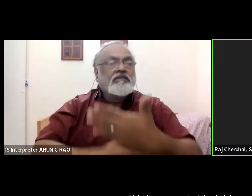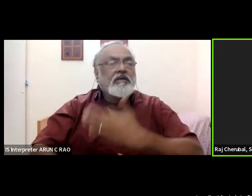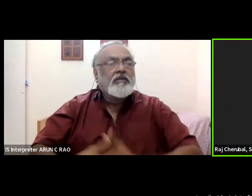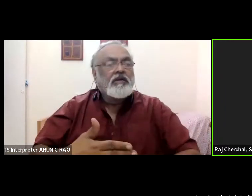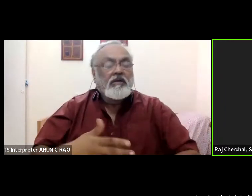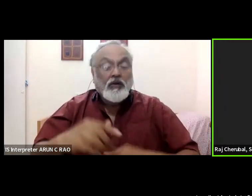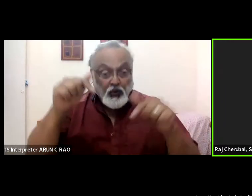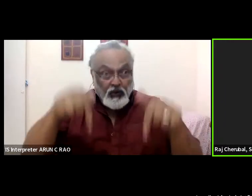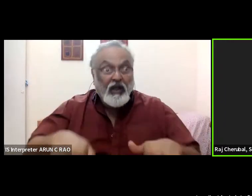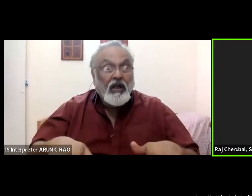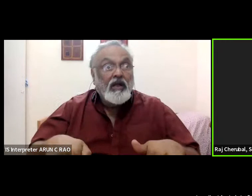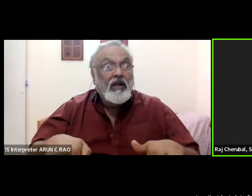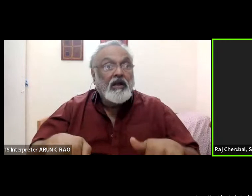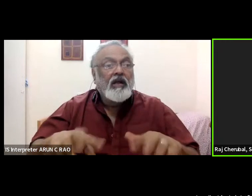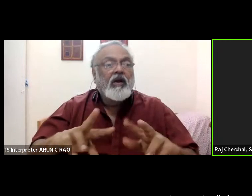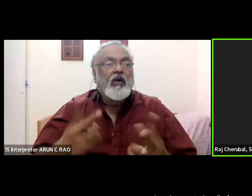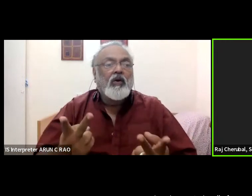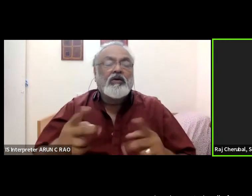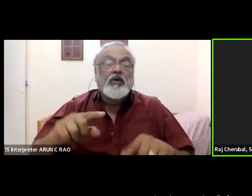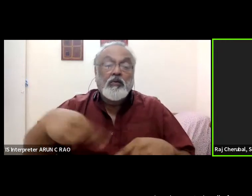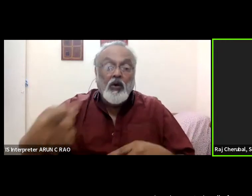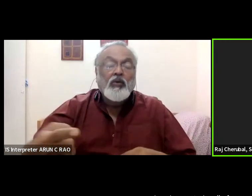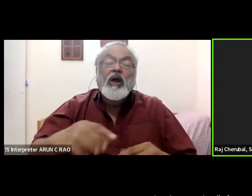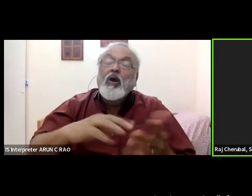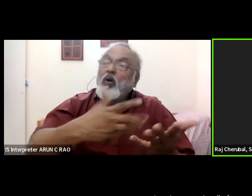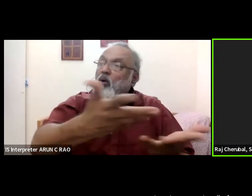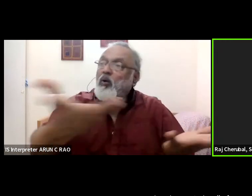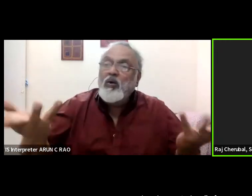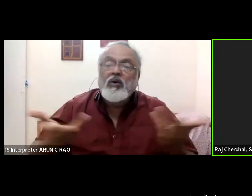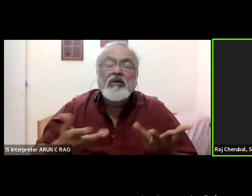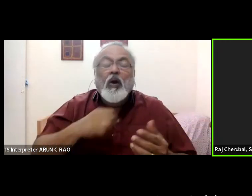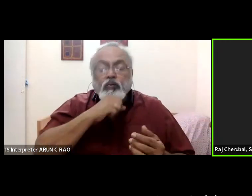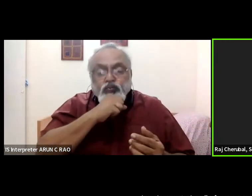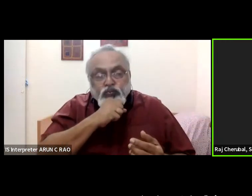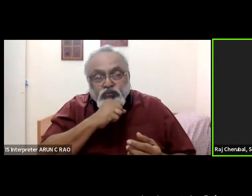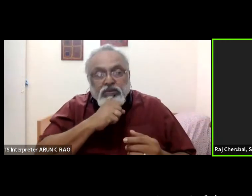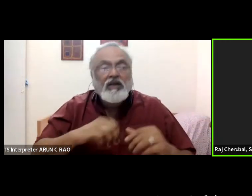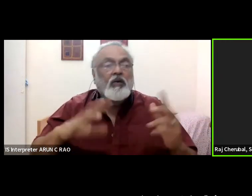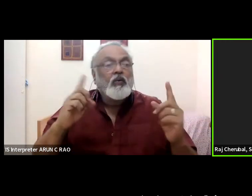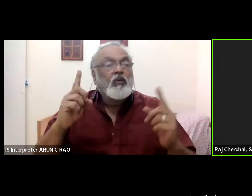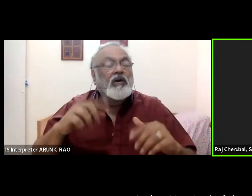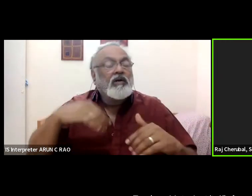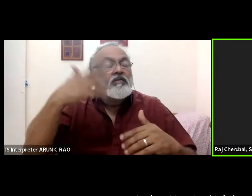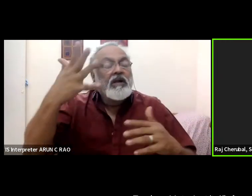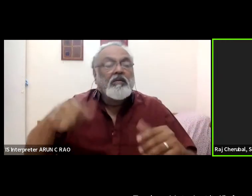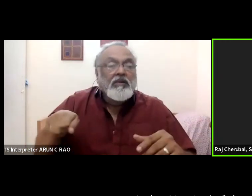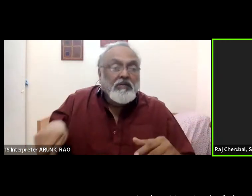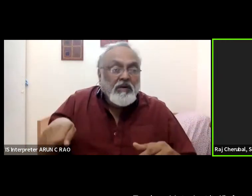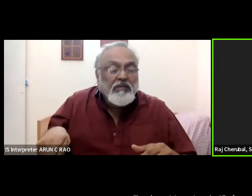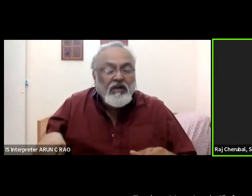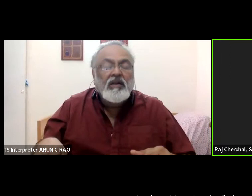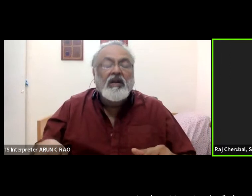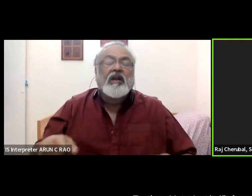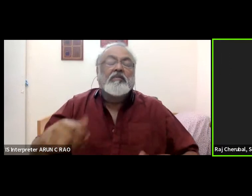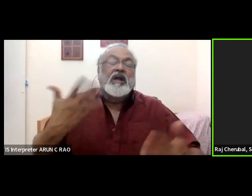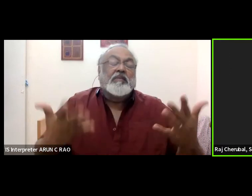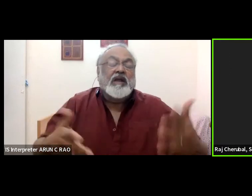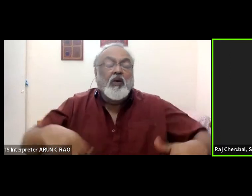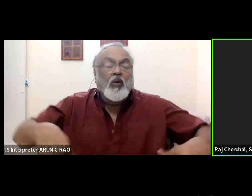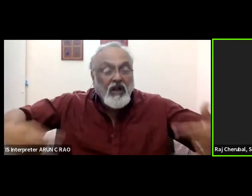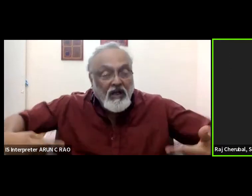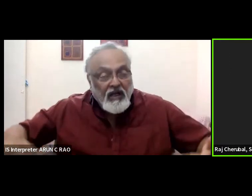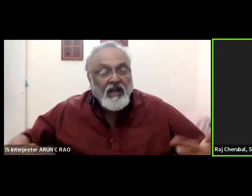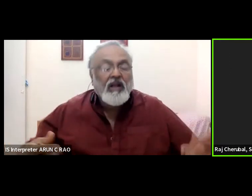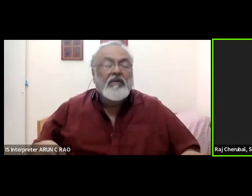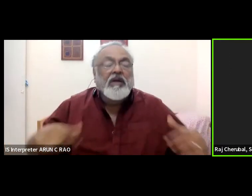all of us are going to get old. There's no debate about it. All of us are going to be disabled in various ways and means. So I think